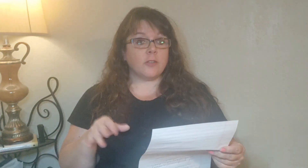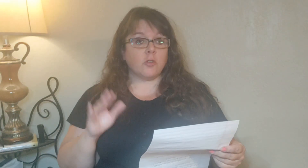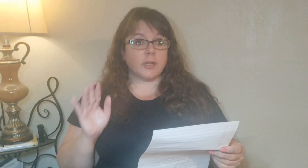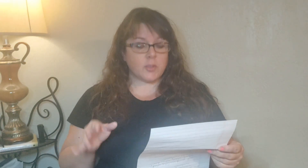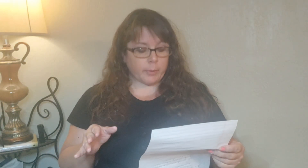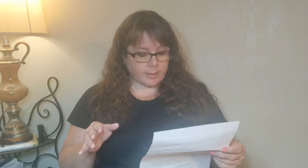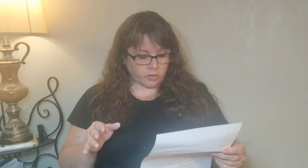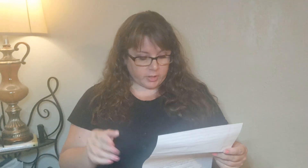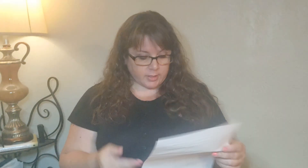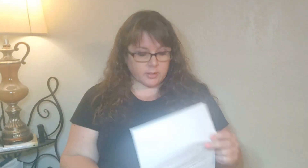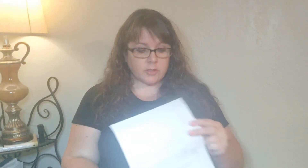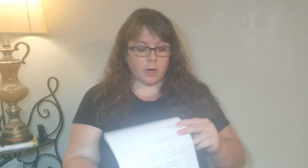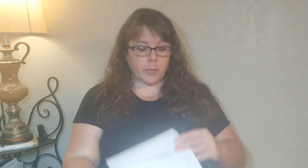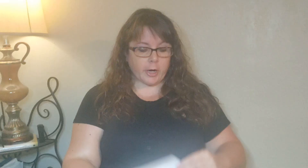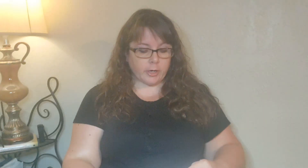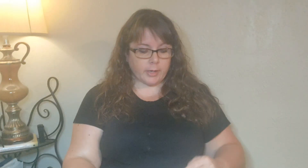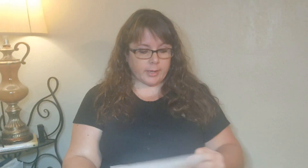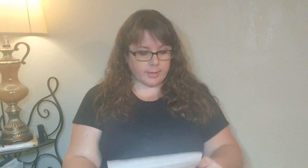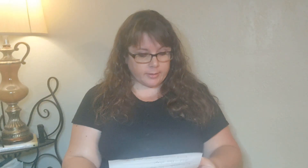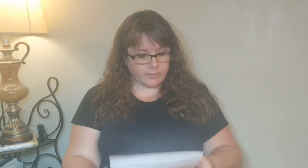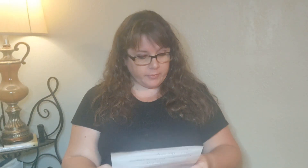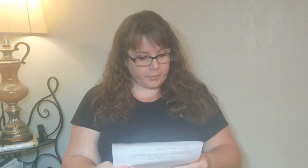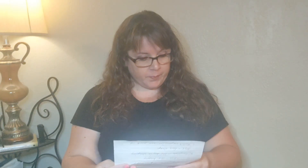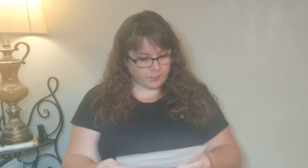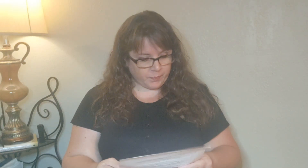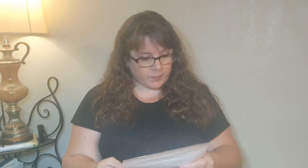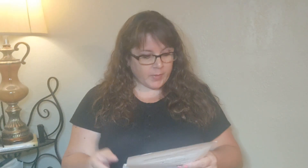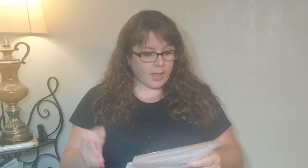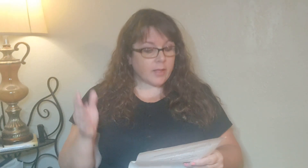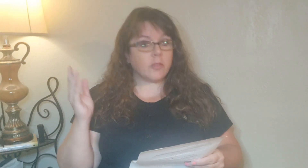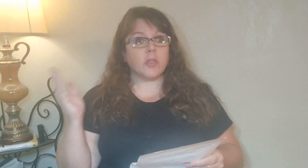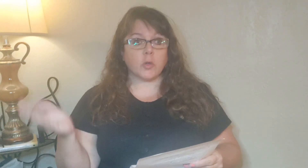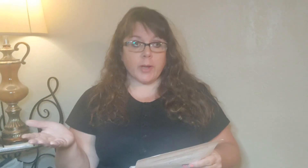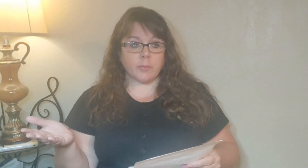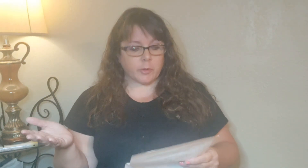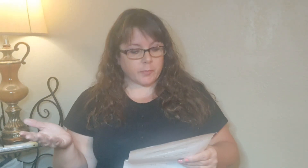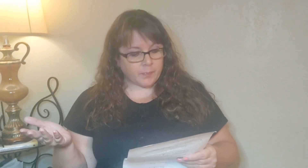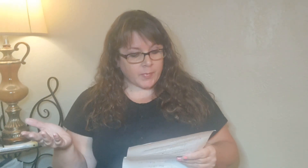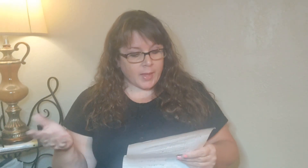Facial expressions are part of the grammar.